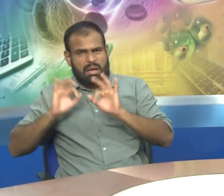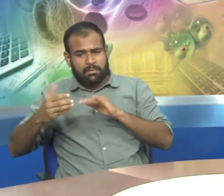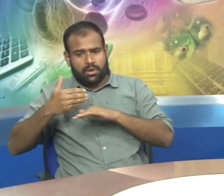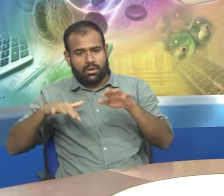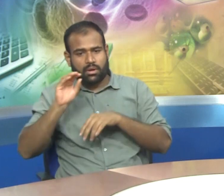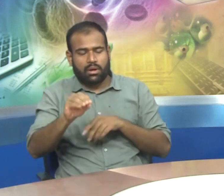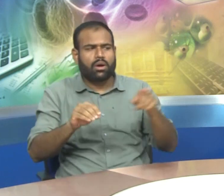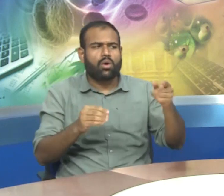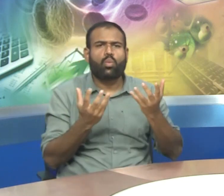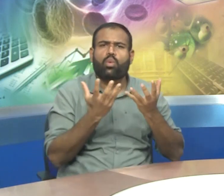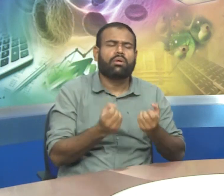need.